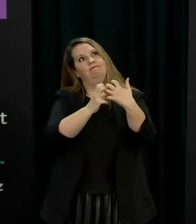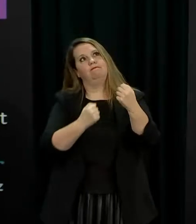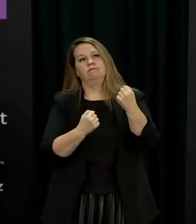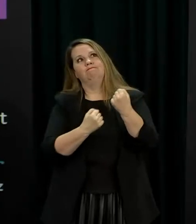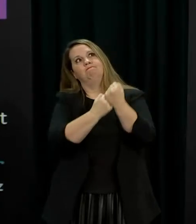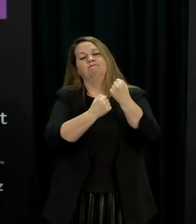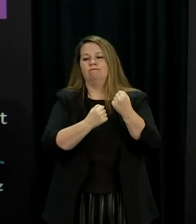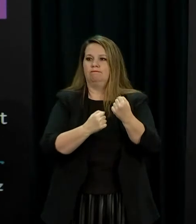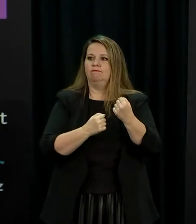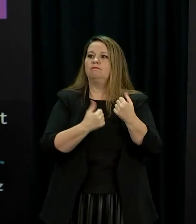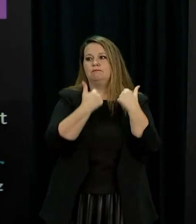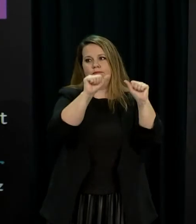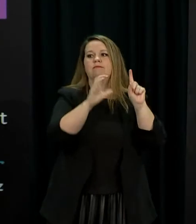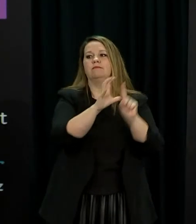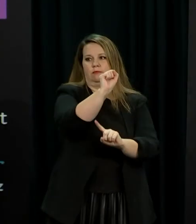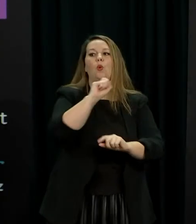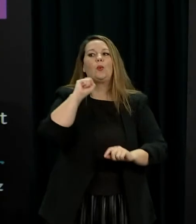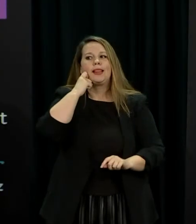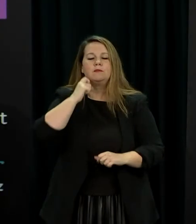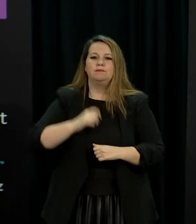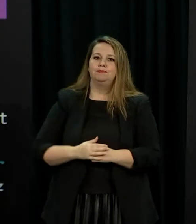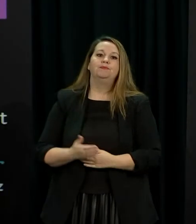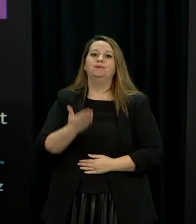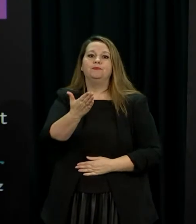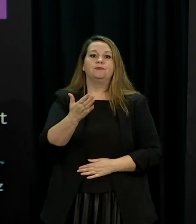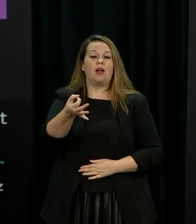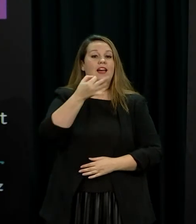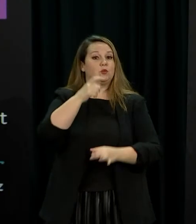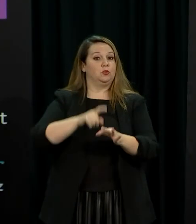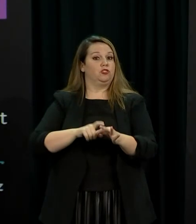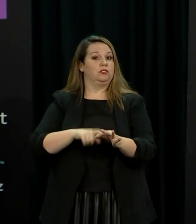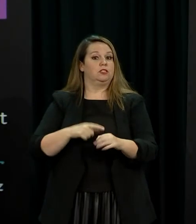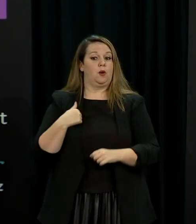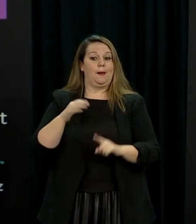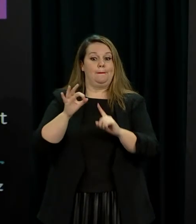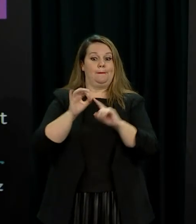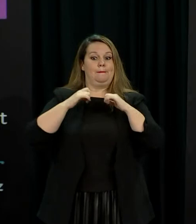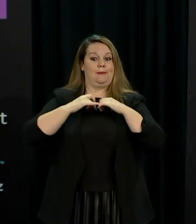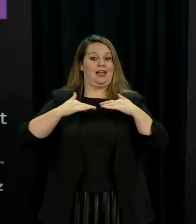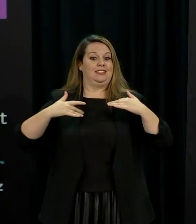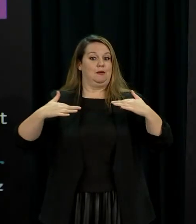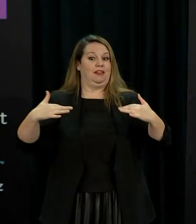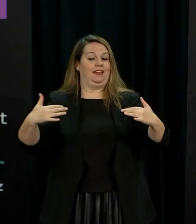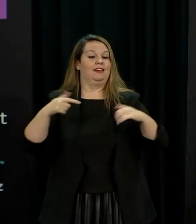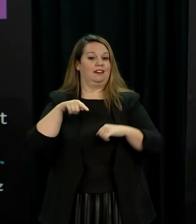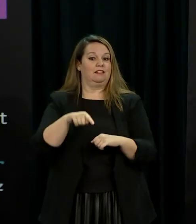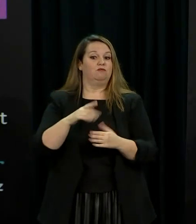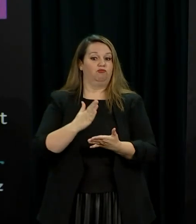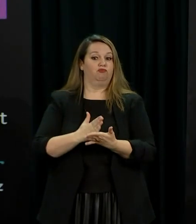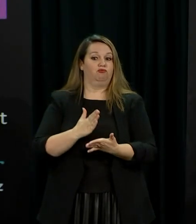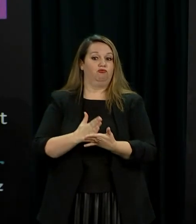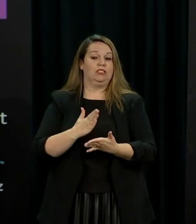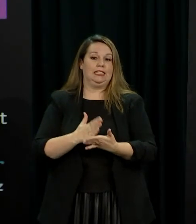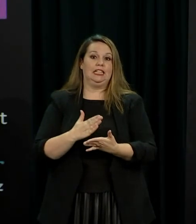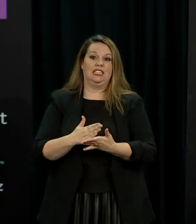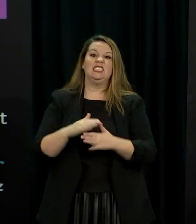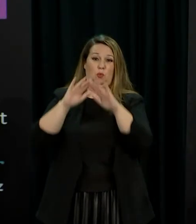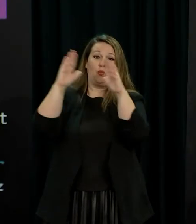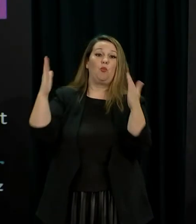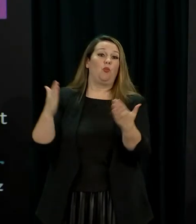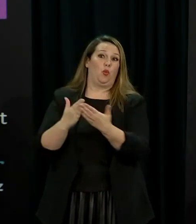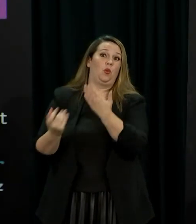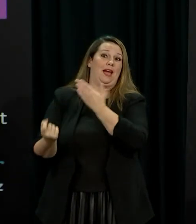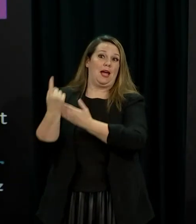the pandemic response as a whole has been lauded worldwide, but there were some pretty rocky moments along the way. Do you have any